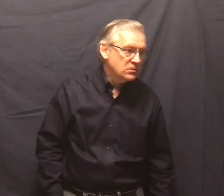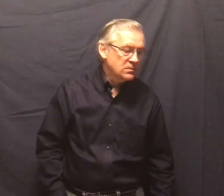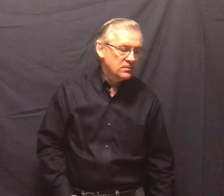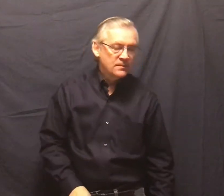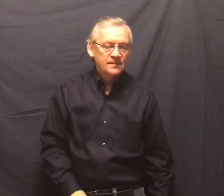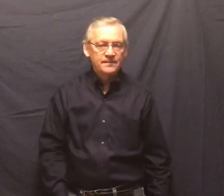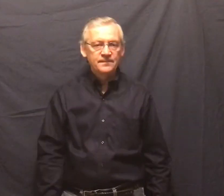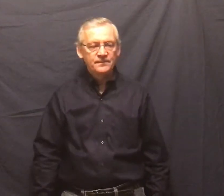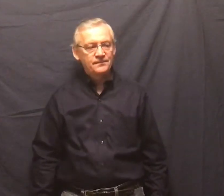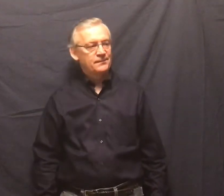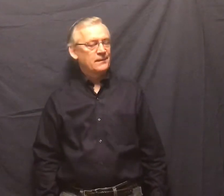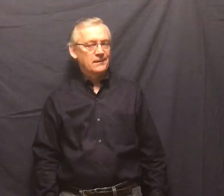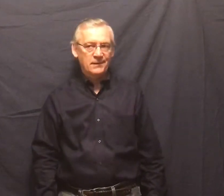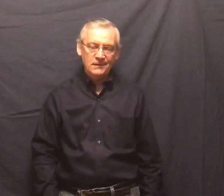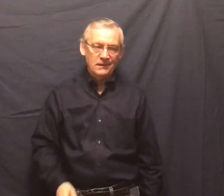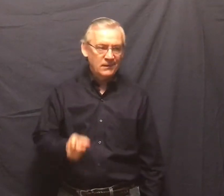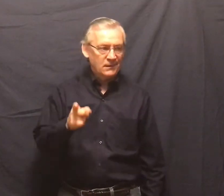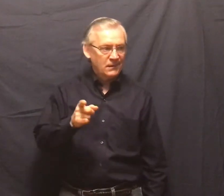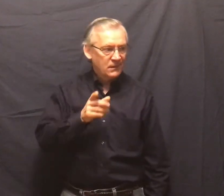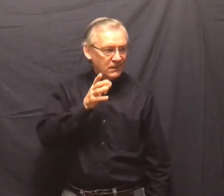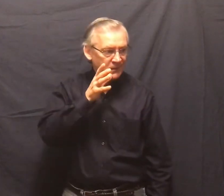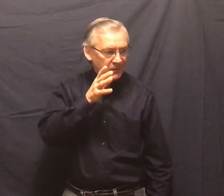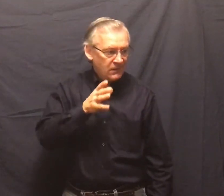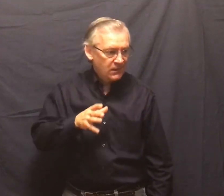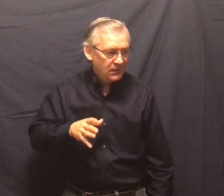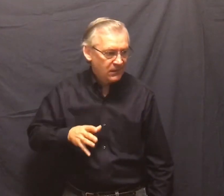These here jailbaits is just set on a trigger of the hoosgow.